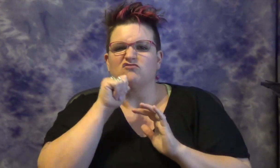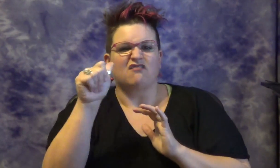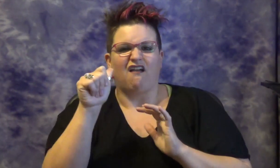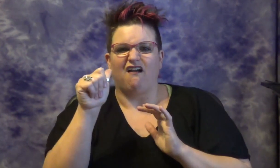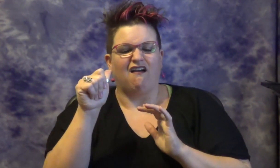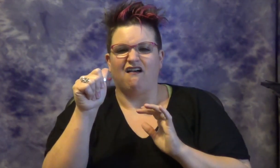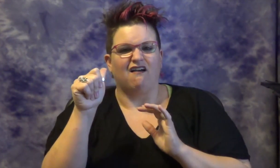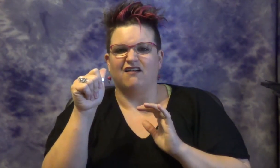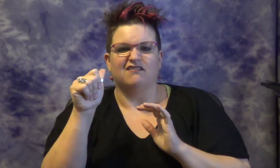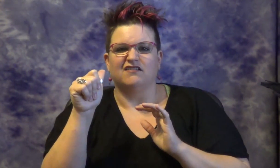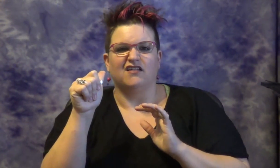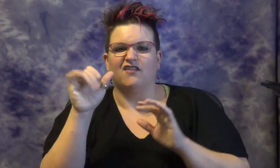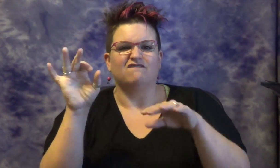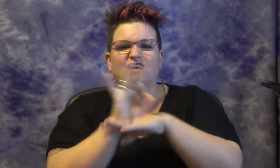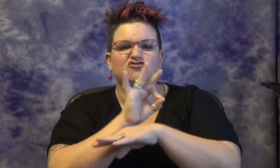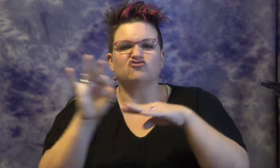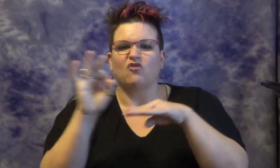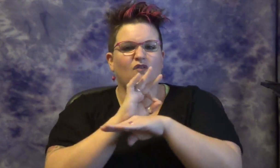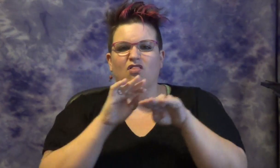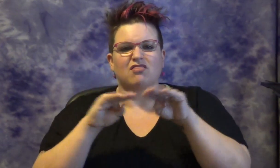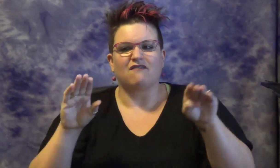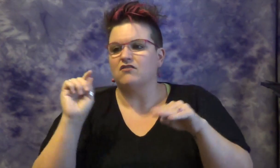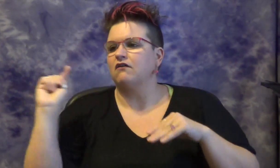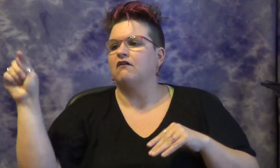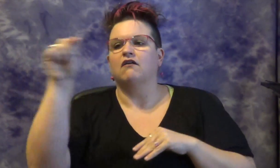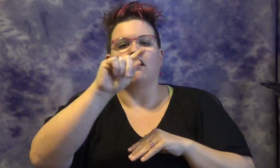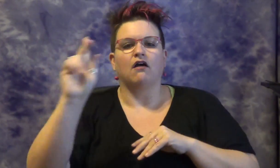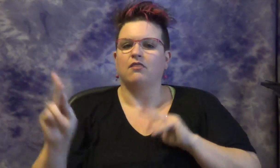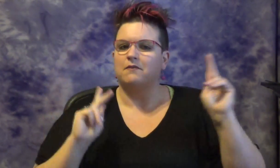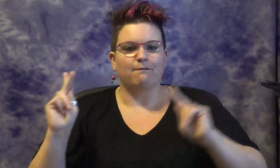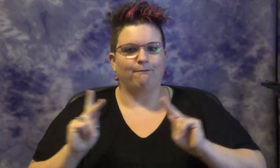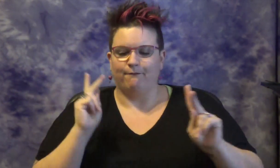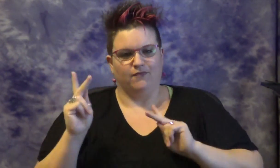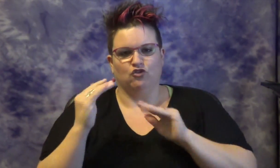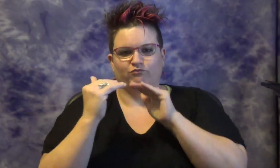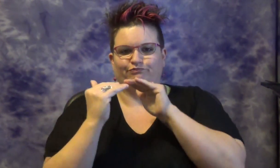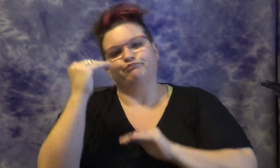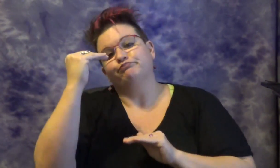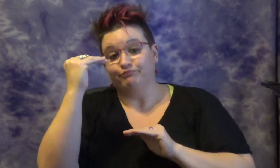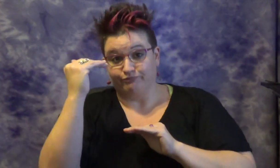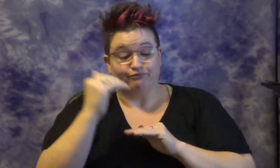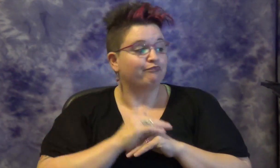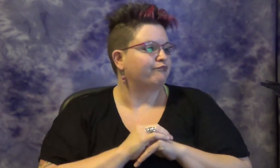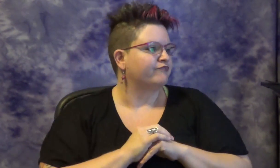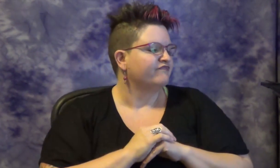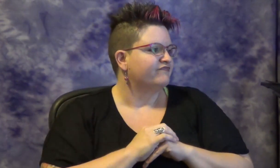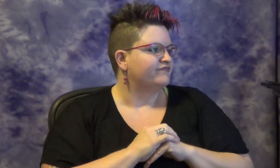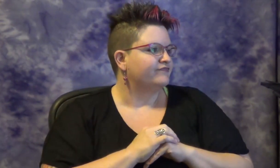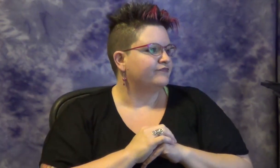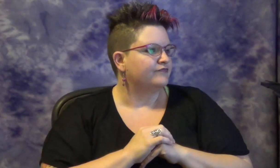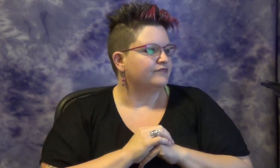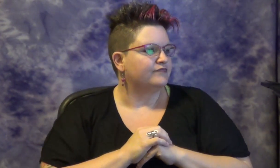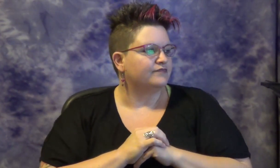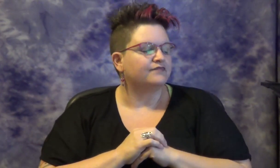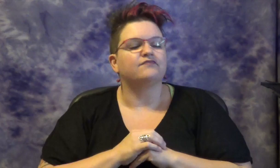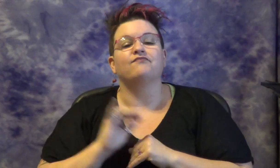If that person is deaf, then that means that they're not going to be on the same level as other people. They